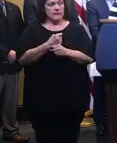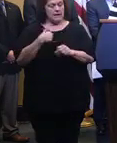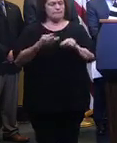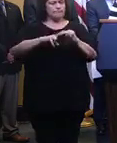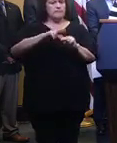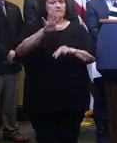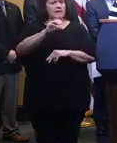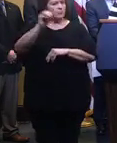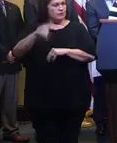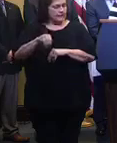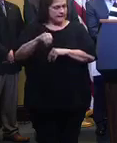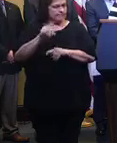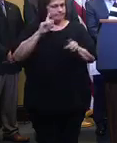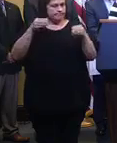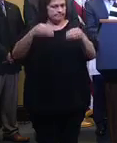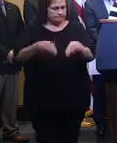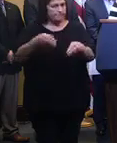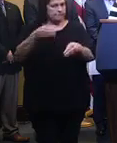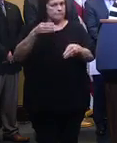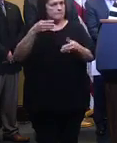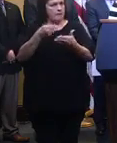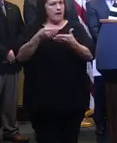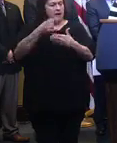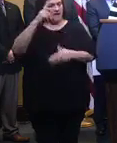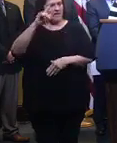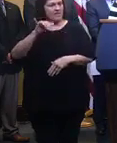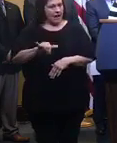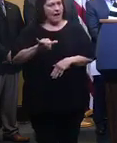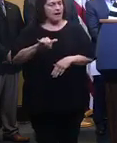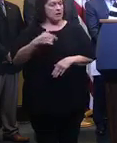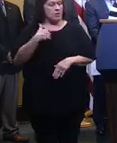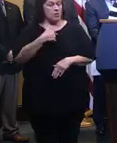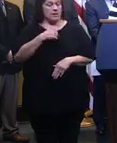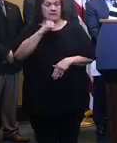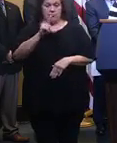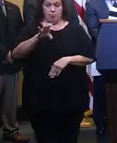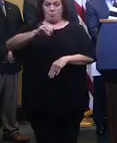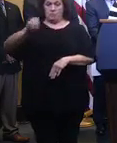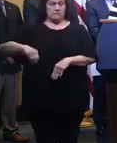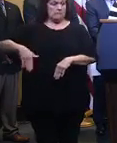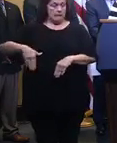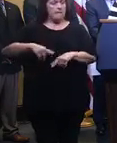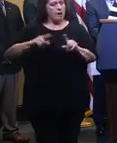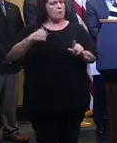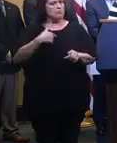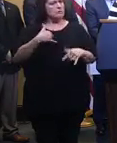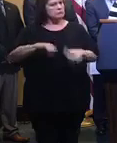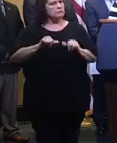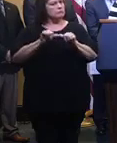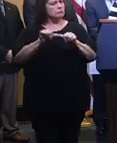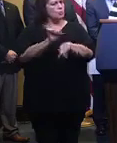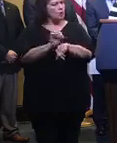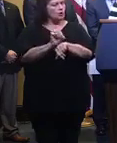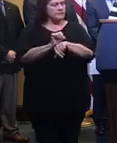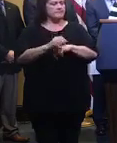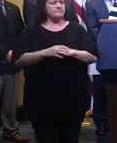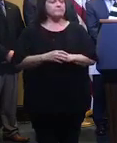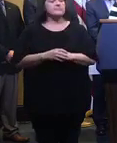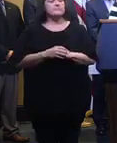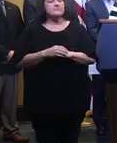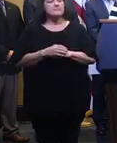of those dollars. We're not there yet, but we're working diligently on it. Even stepped up